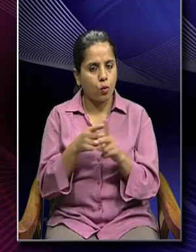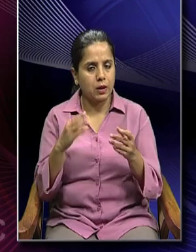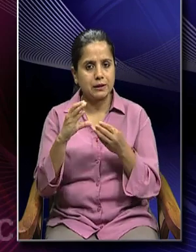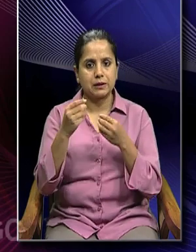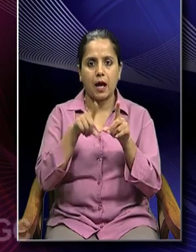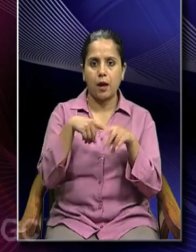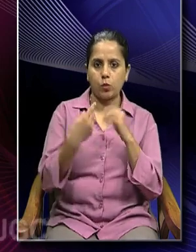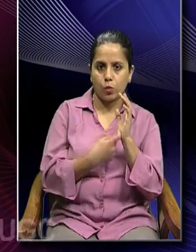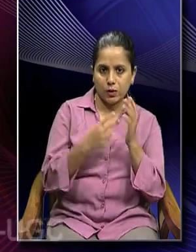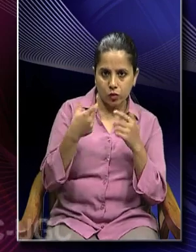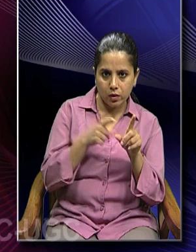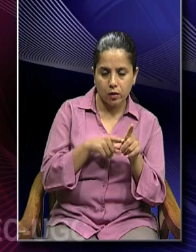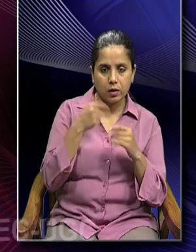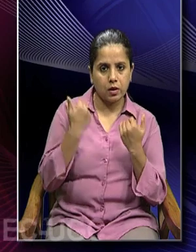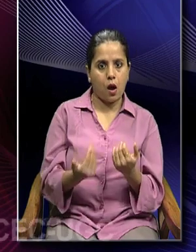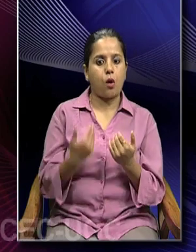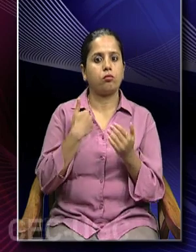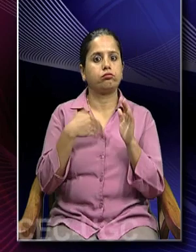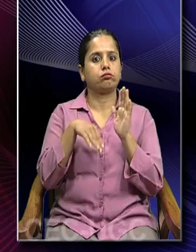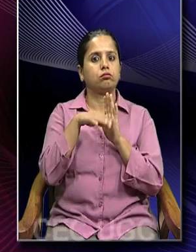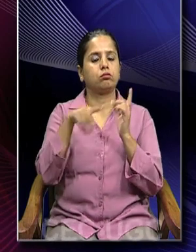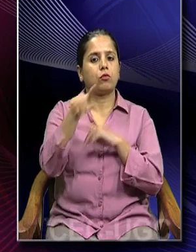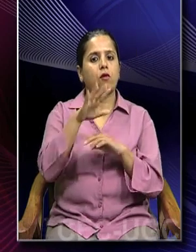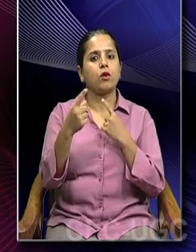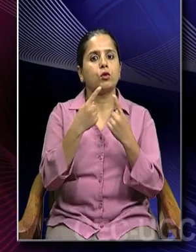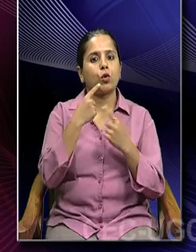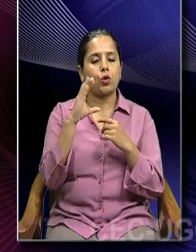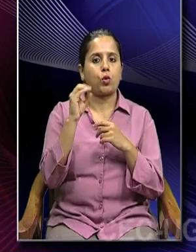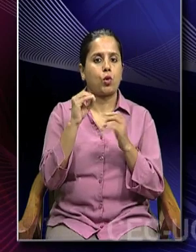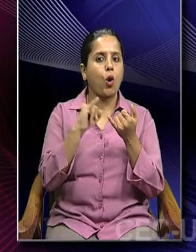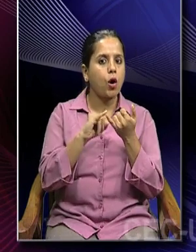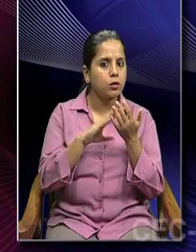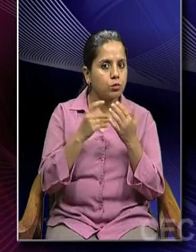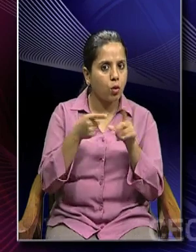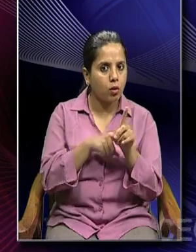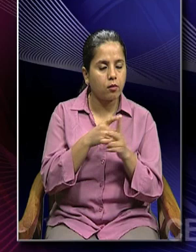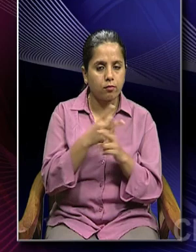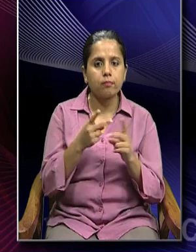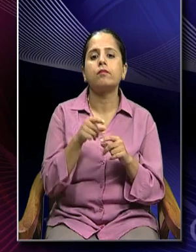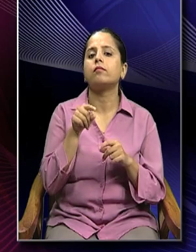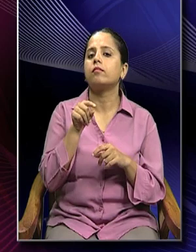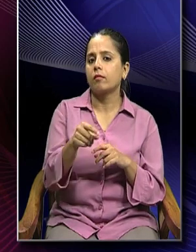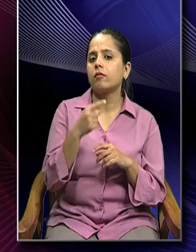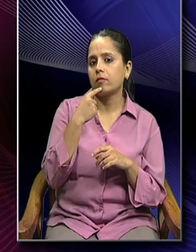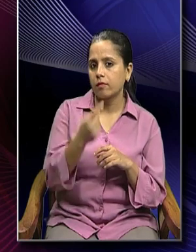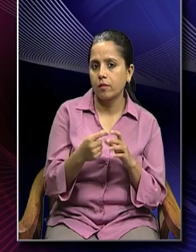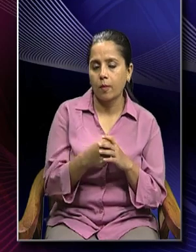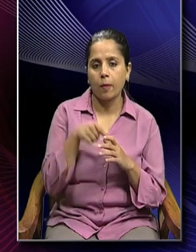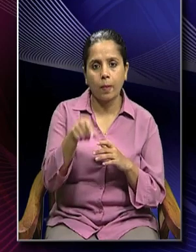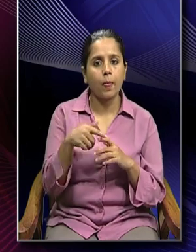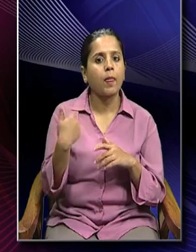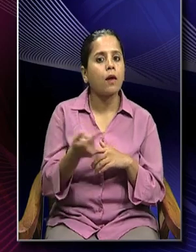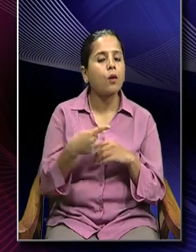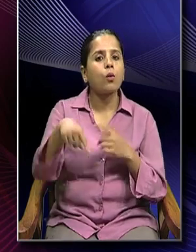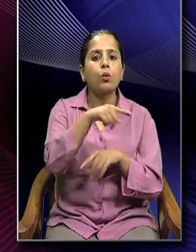cybernity, and now we are at a stage where we talk about cosmonity, which is driven by, which